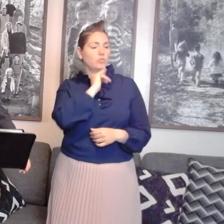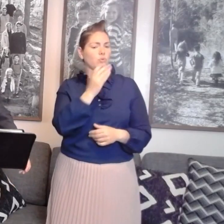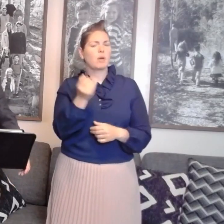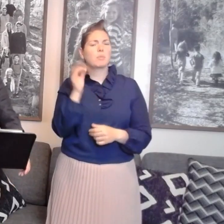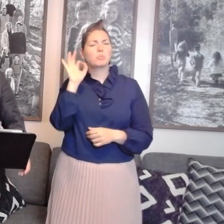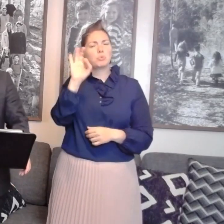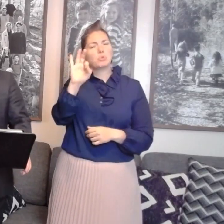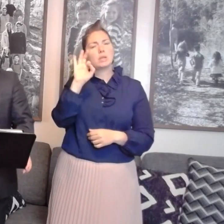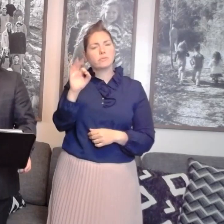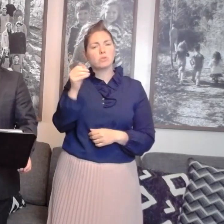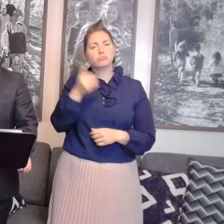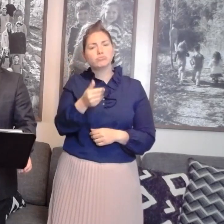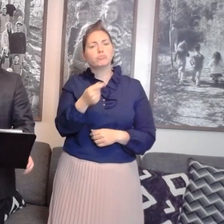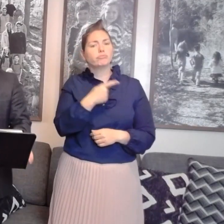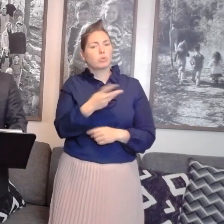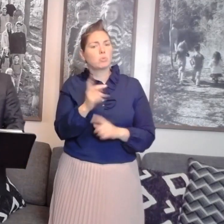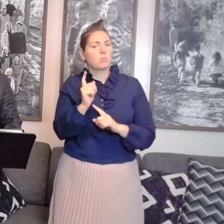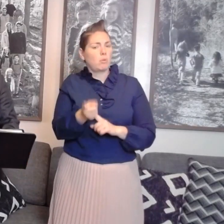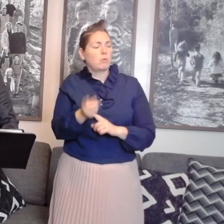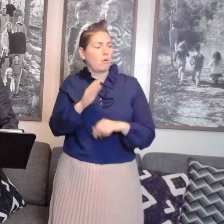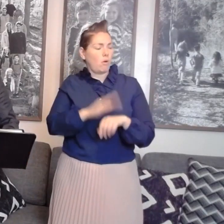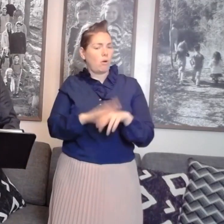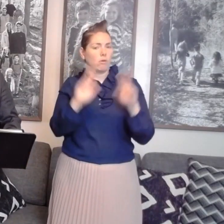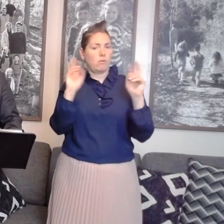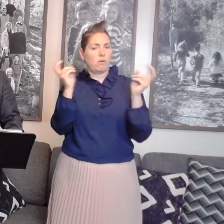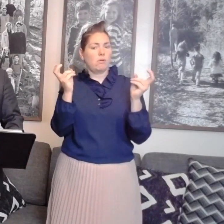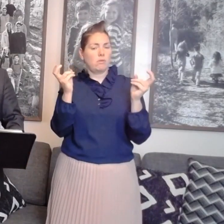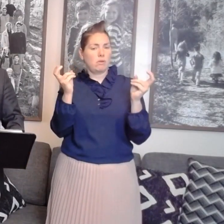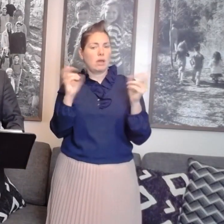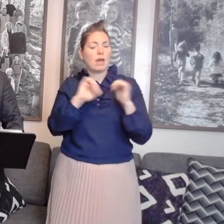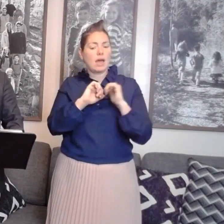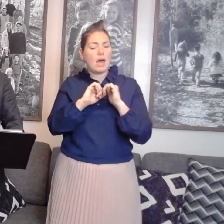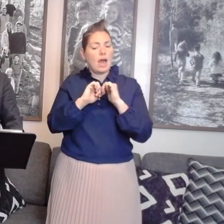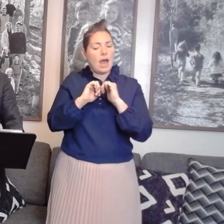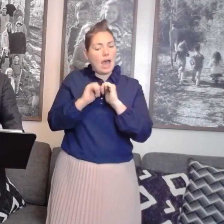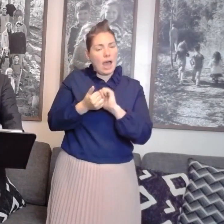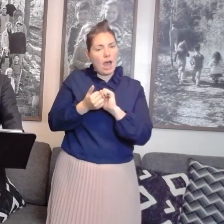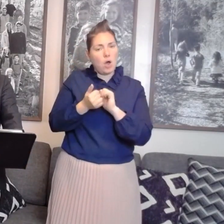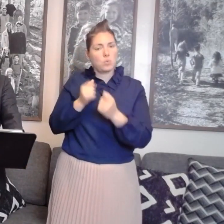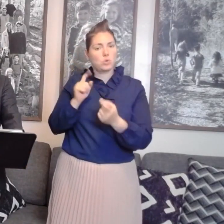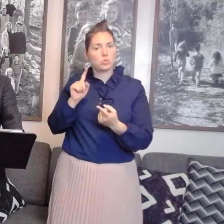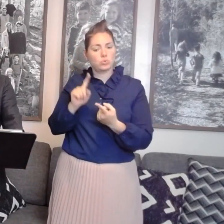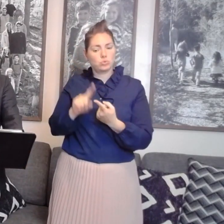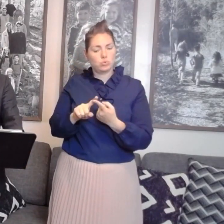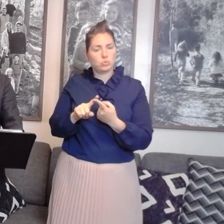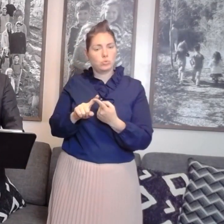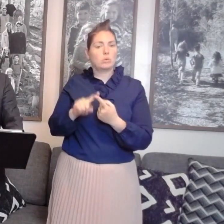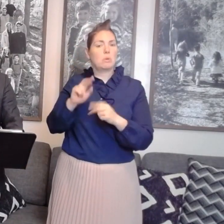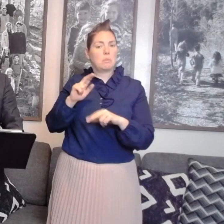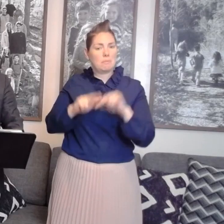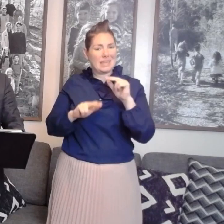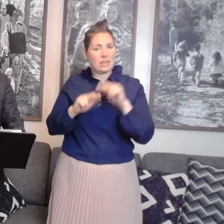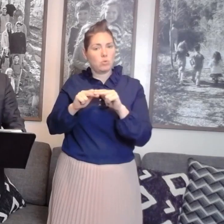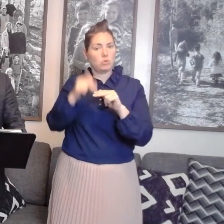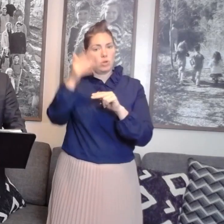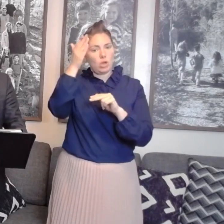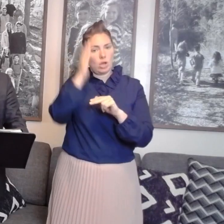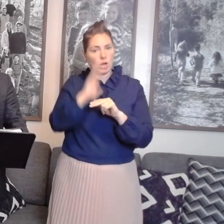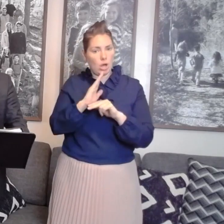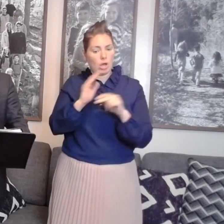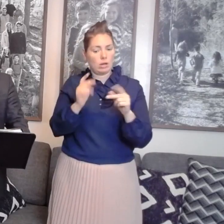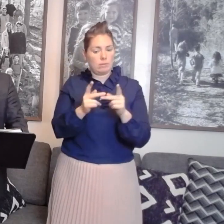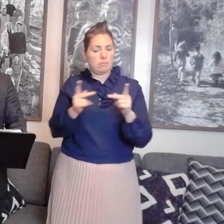for the next few moments on this subject, how to build God a